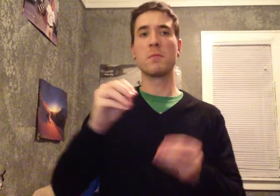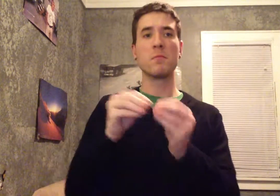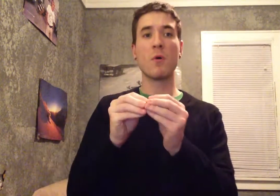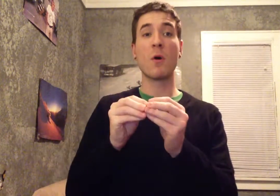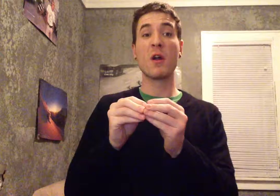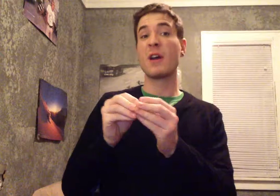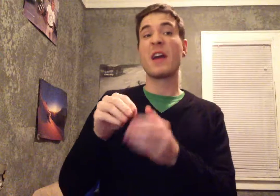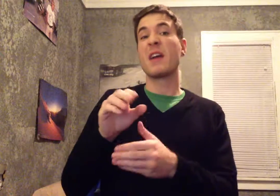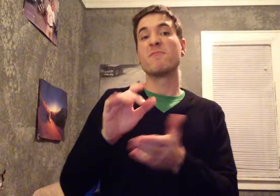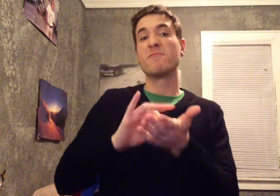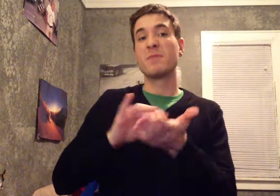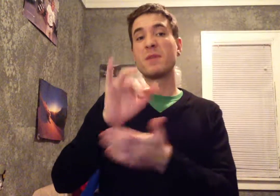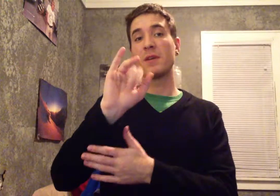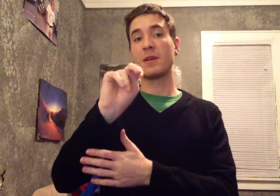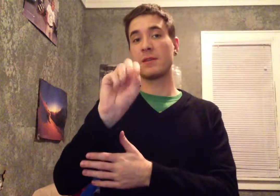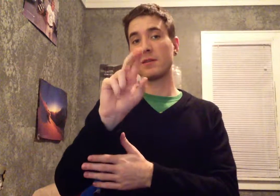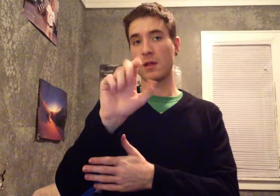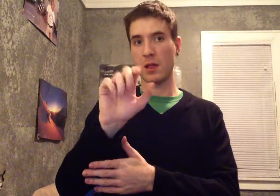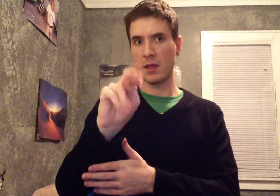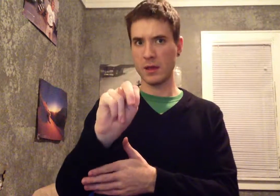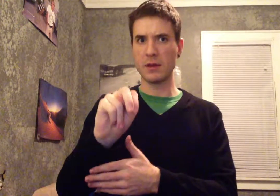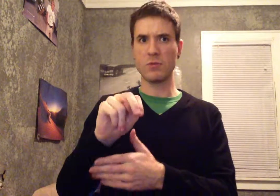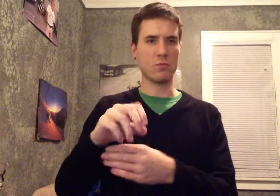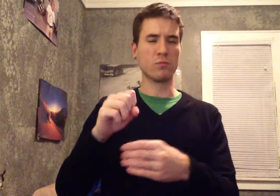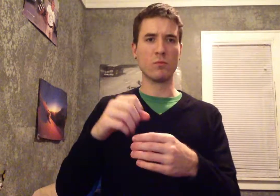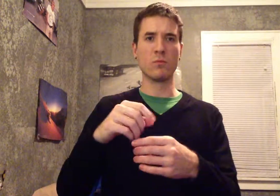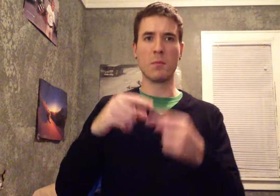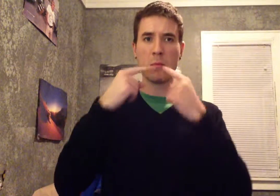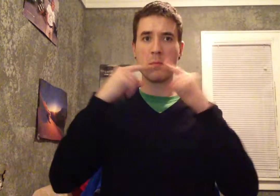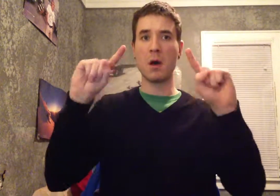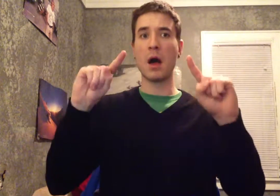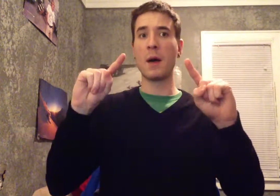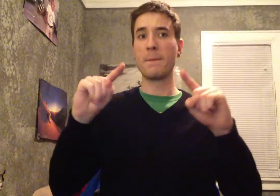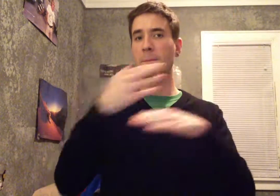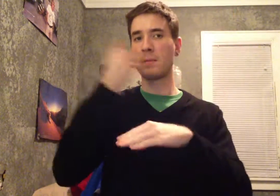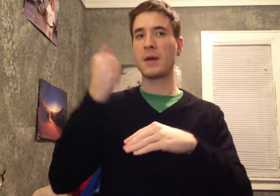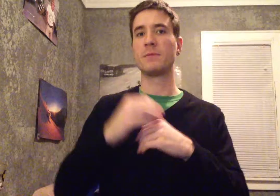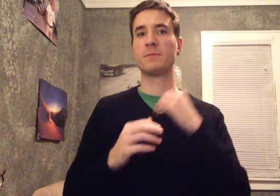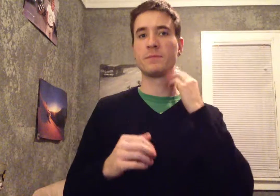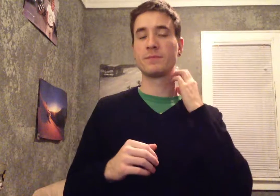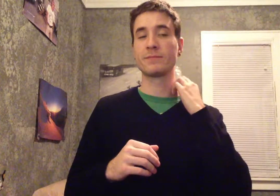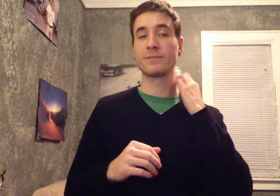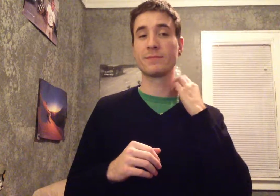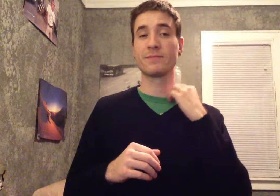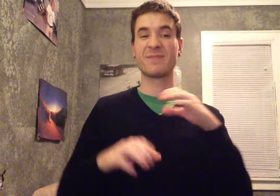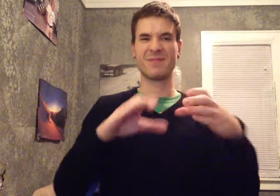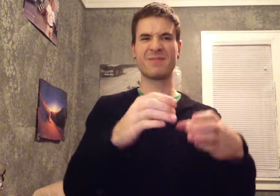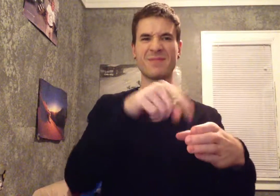type interferes with the digestion of certain carbohydrates, slowing the rise in blood sugar after eating.